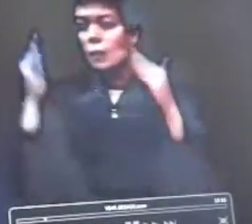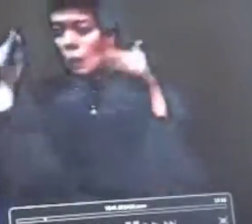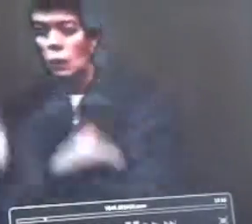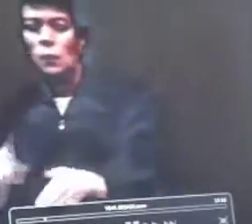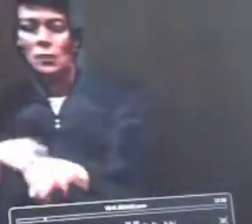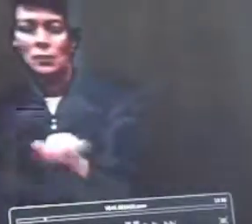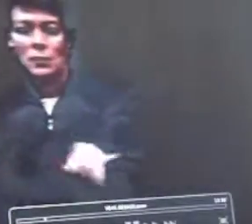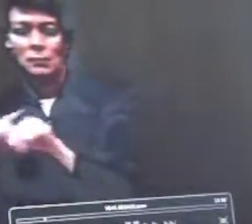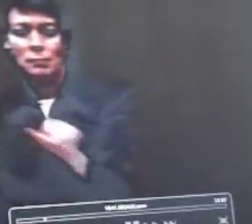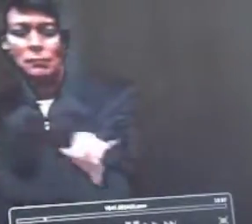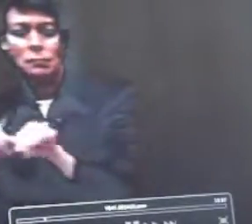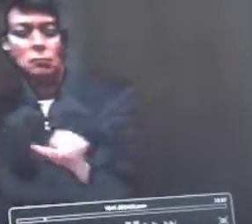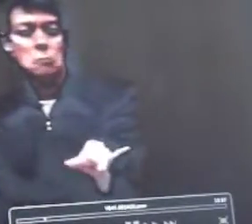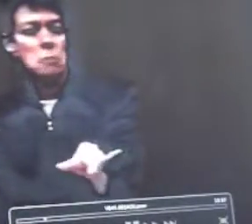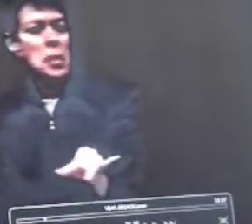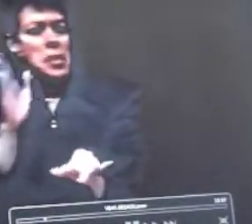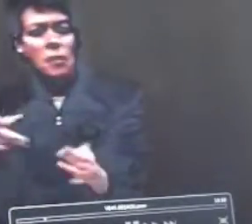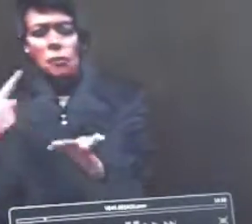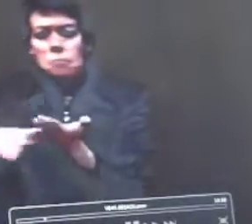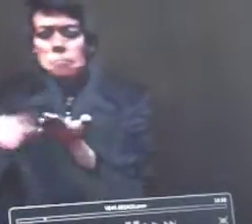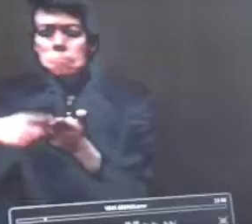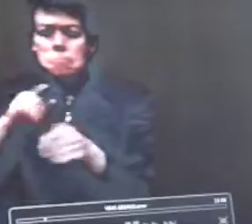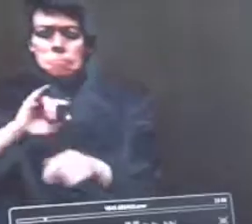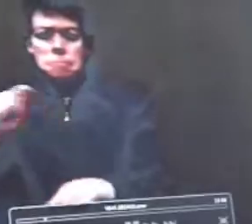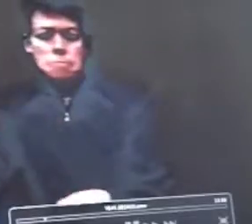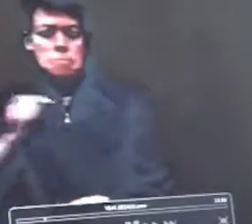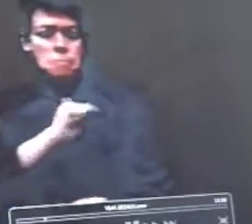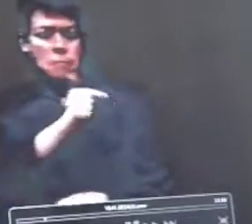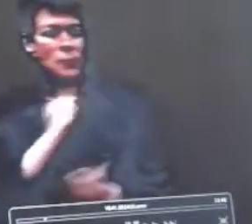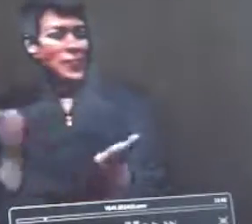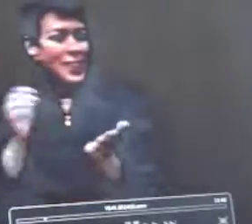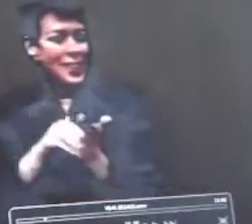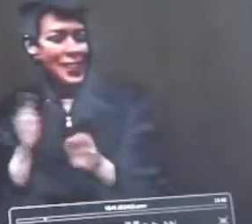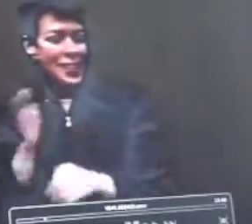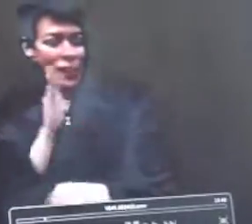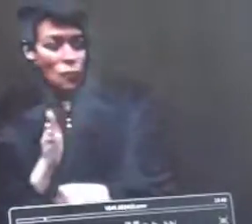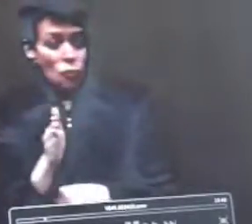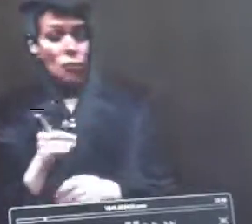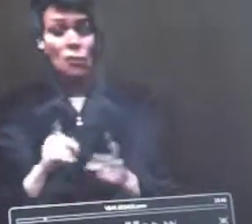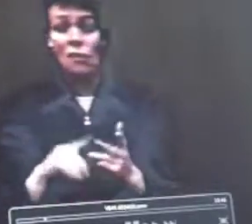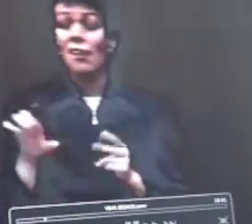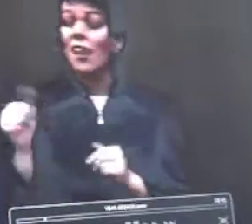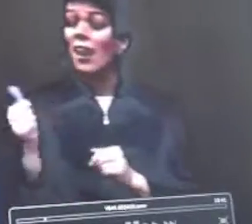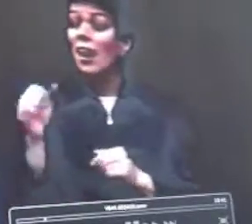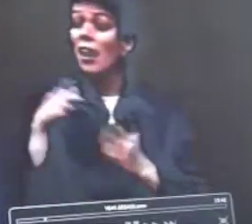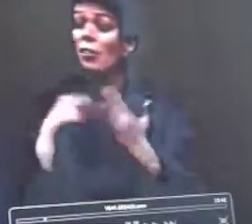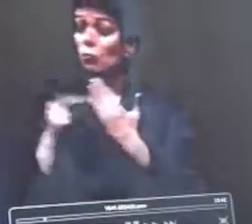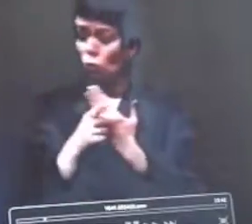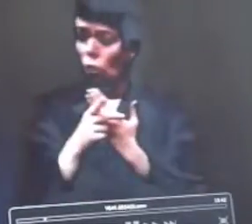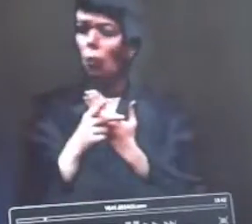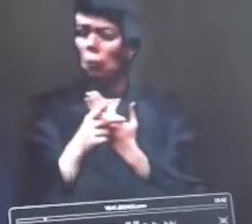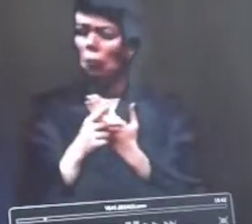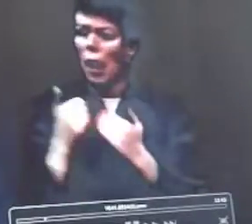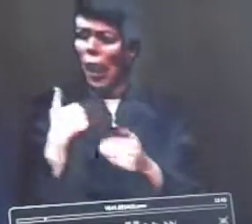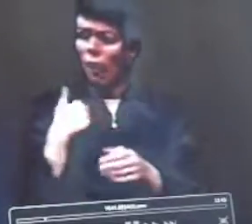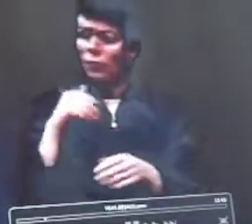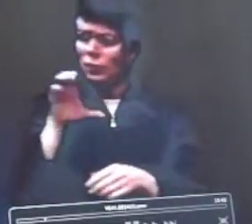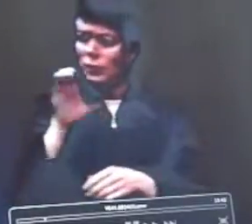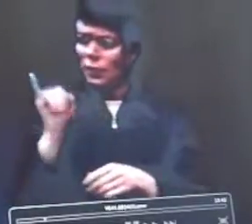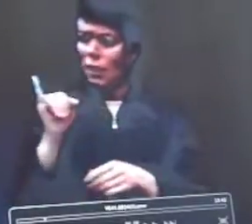introduction, and after that focus on simultaneous interpreting, and they wouldn't discuss consecutive interpreting anymore after that.